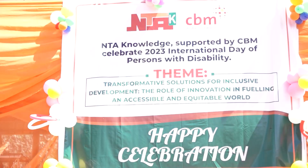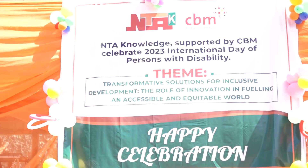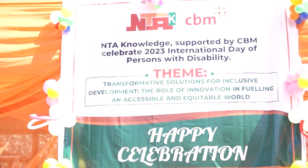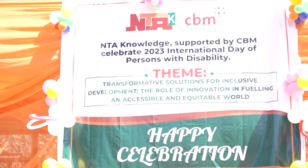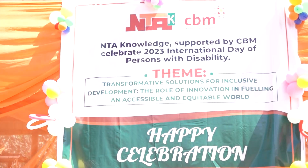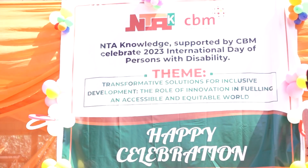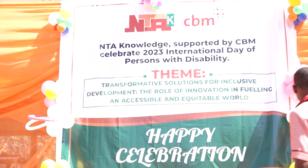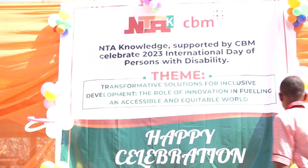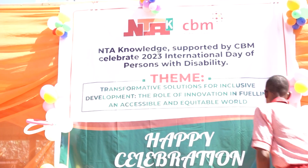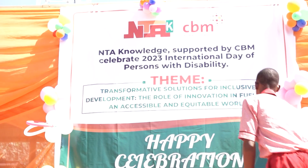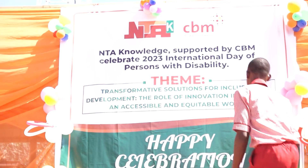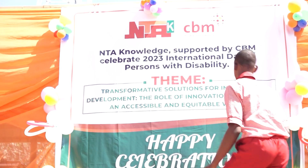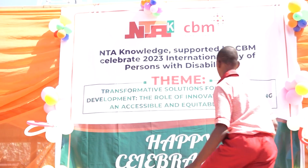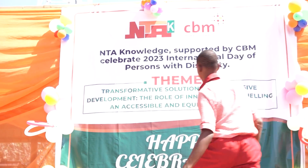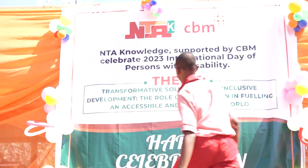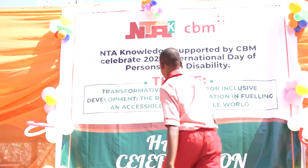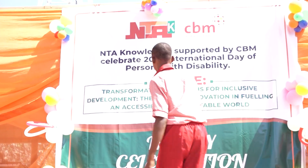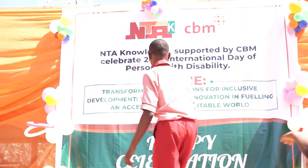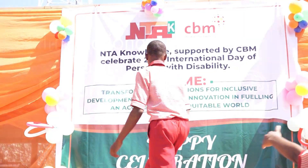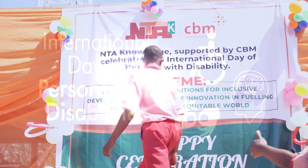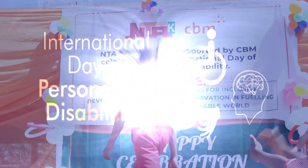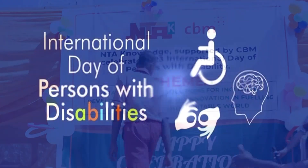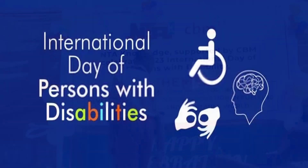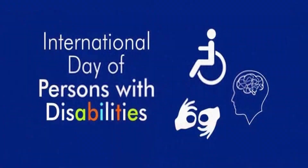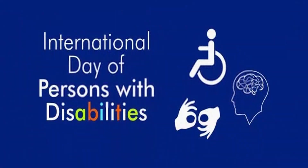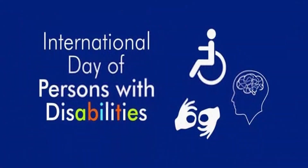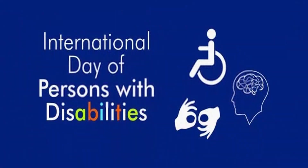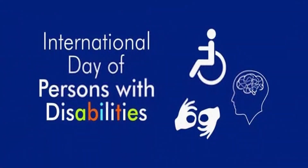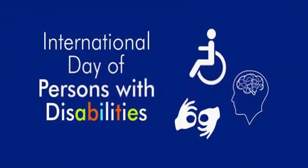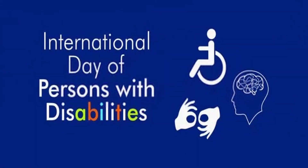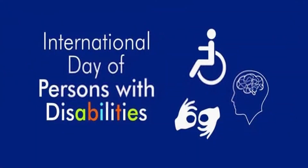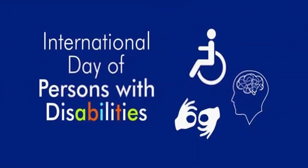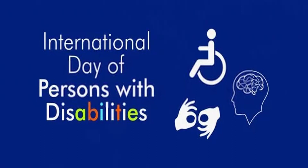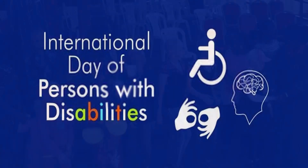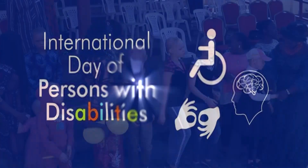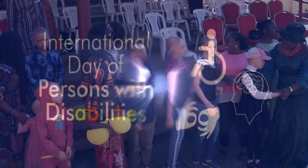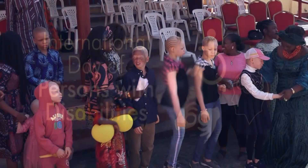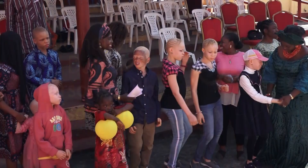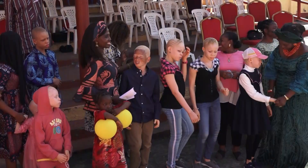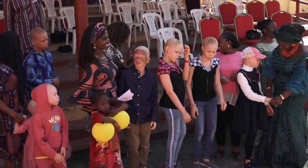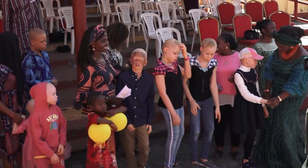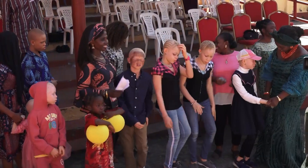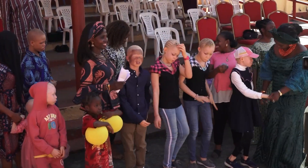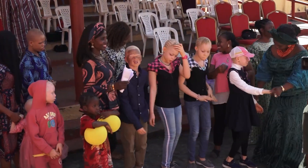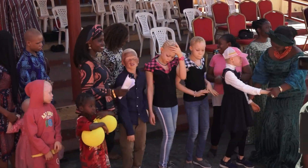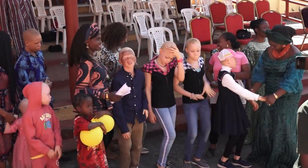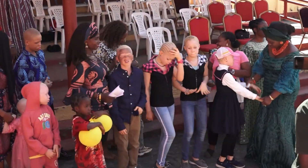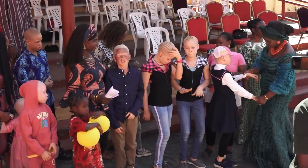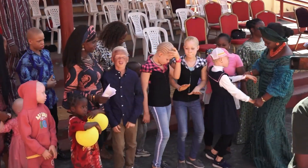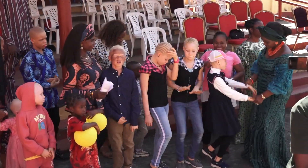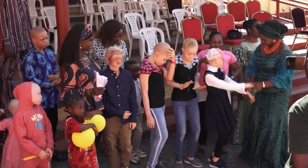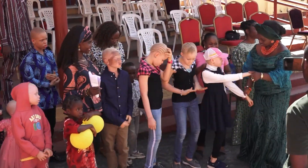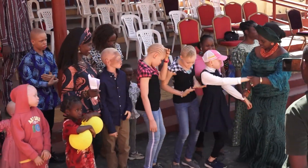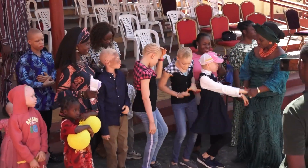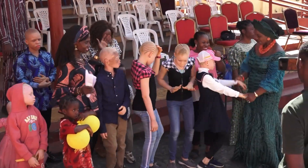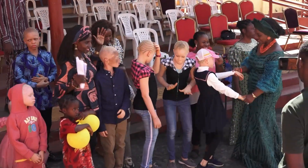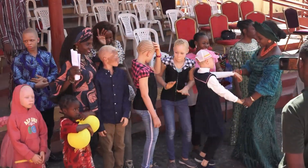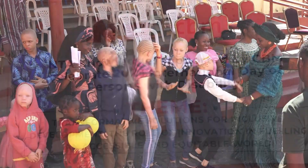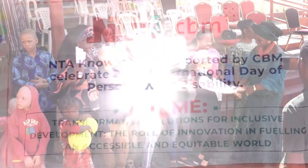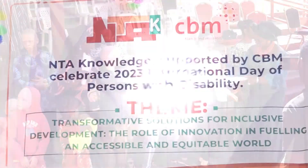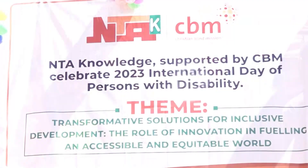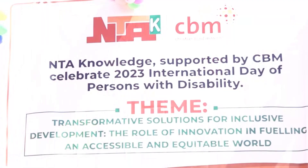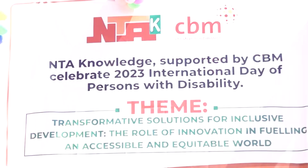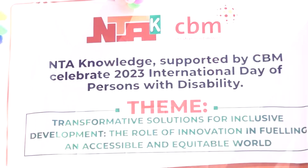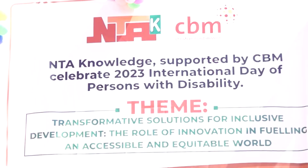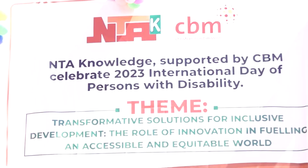NTA Knowledge organized an event to celebrate this year's International Day of Persons with Disability with the